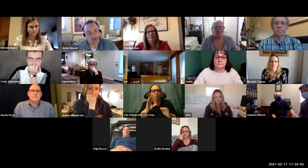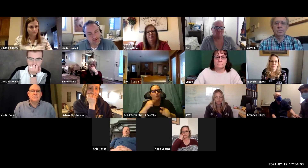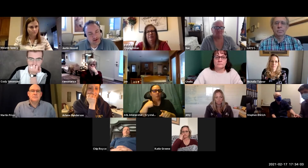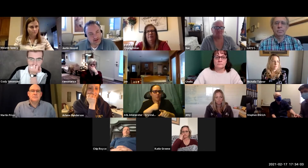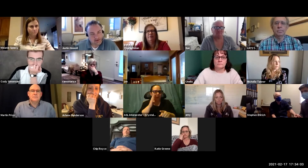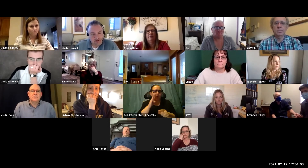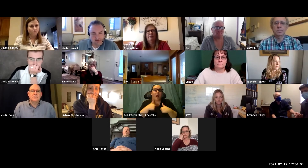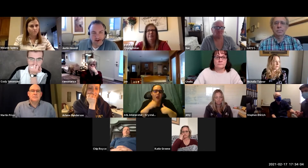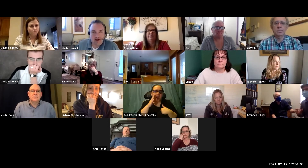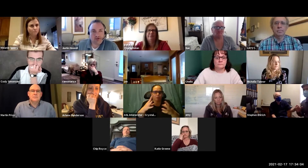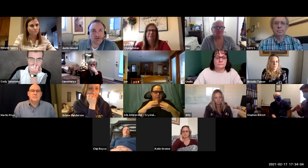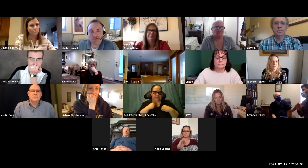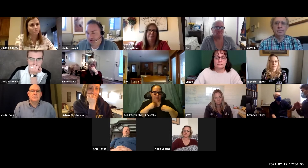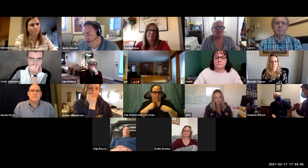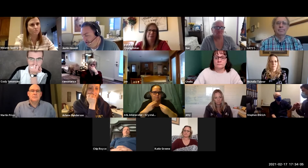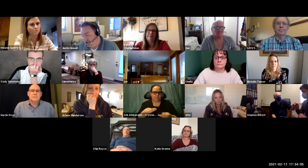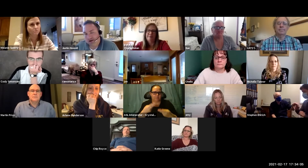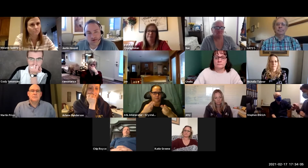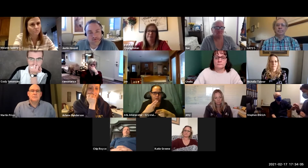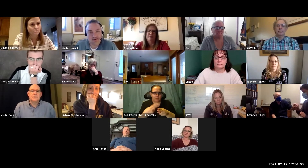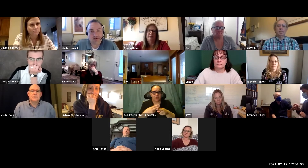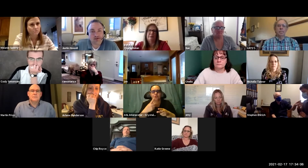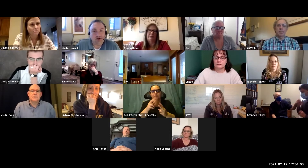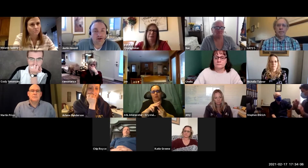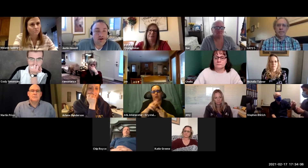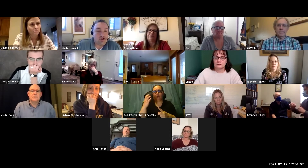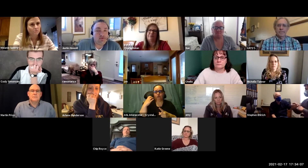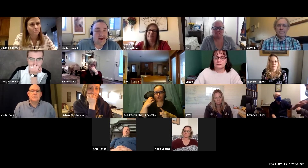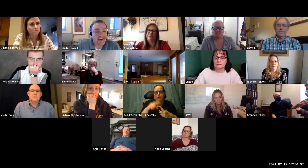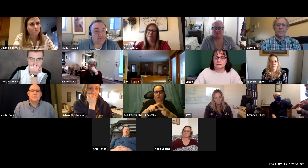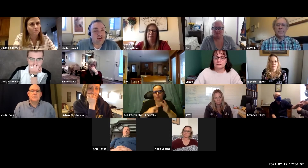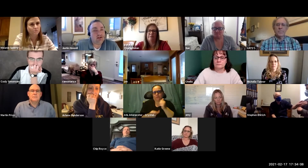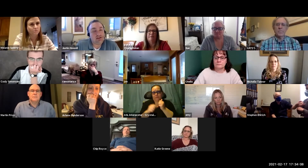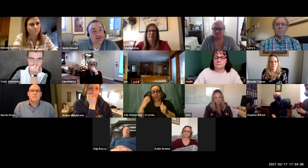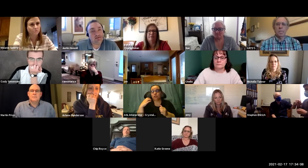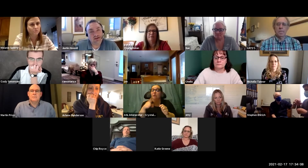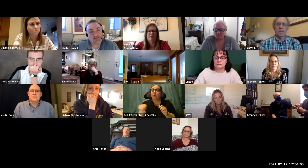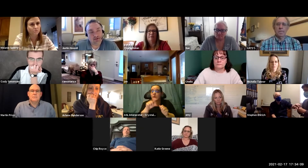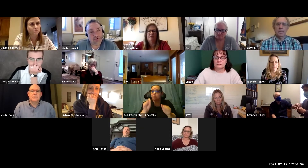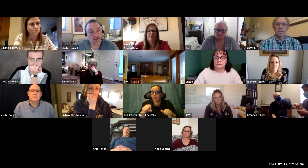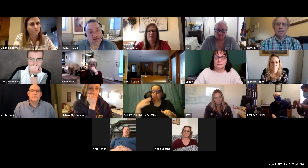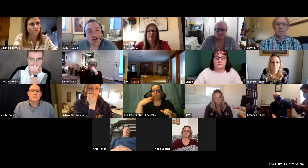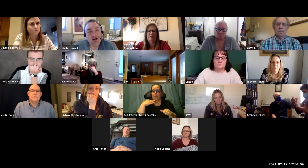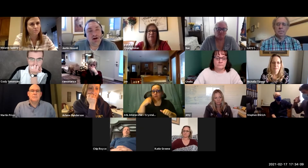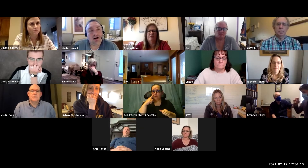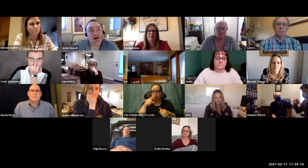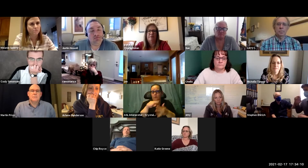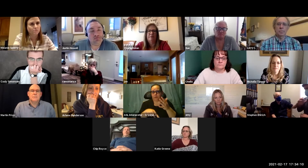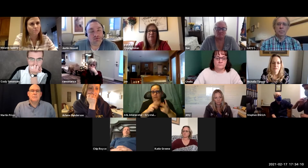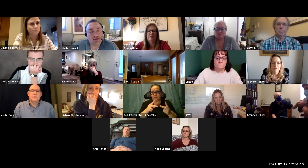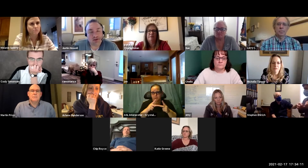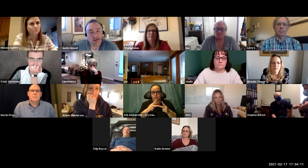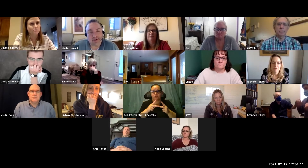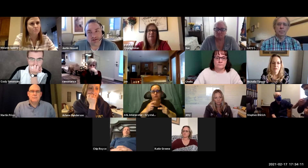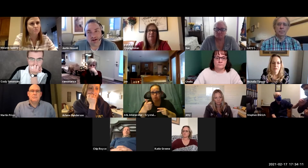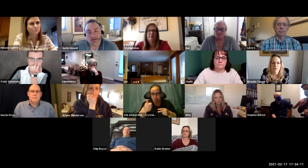I will be accepting nominations for either chair or vice chair. You can volunteer for these positions. We